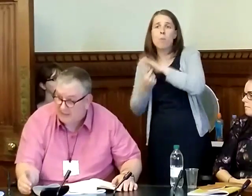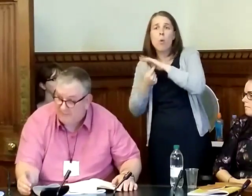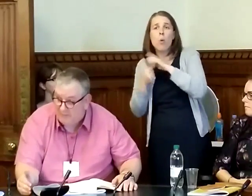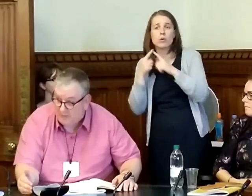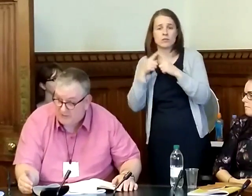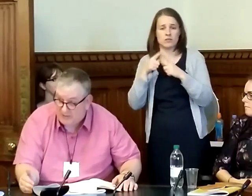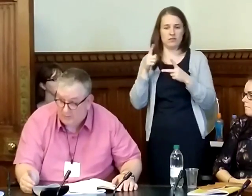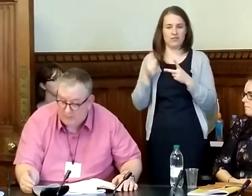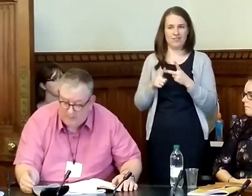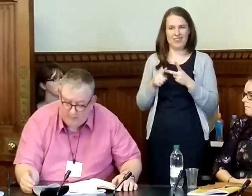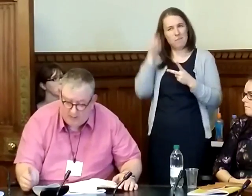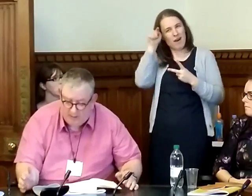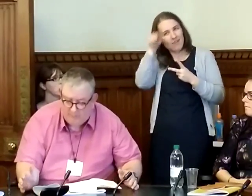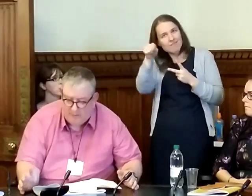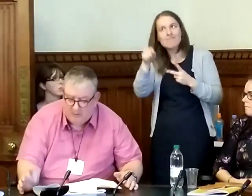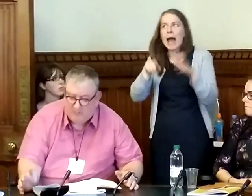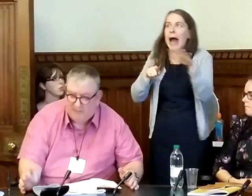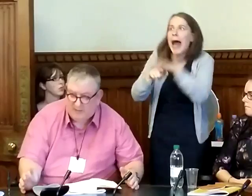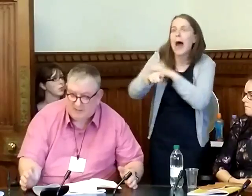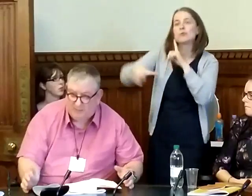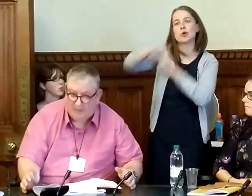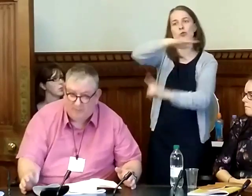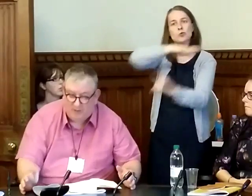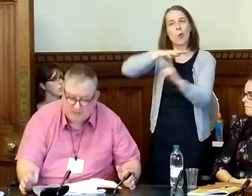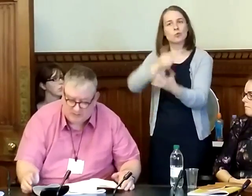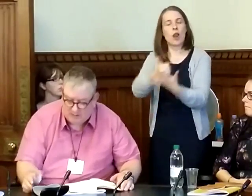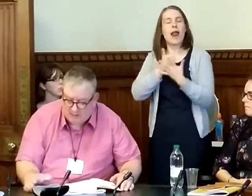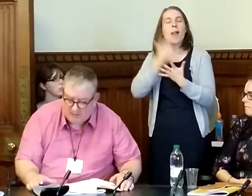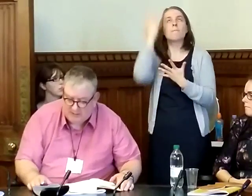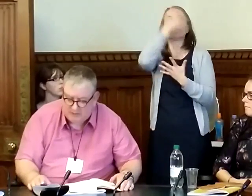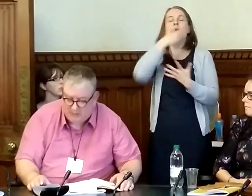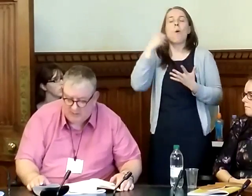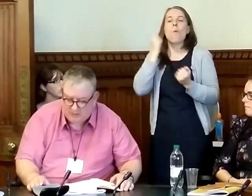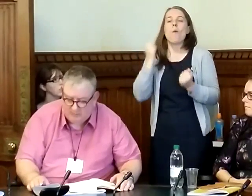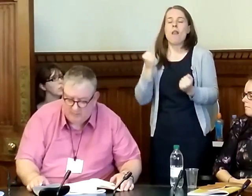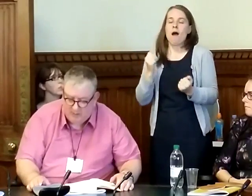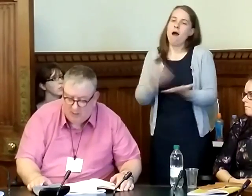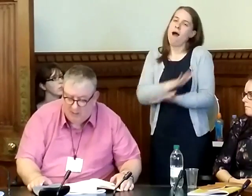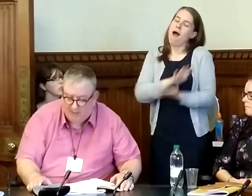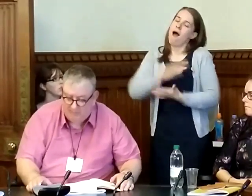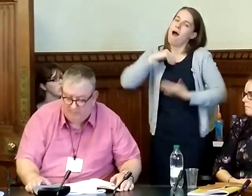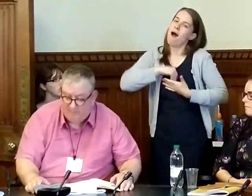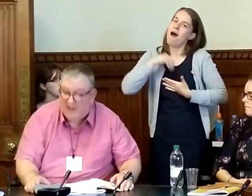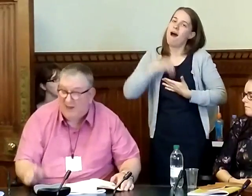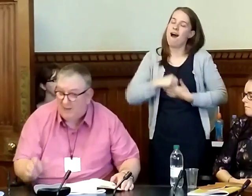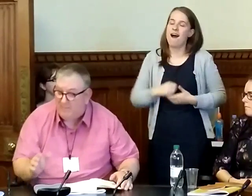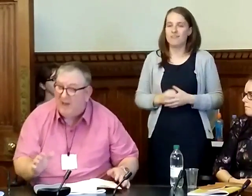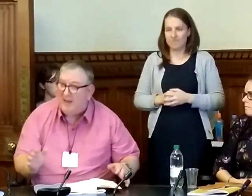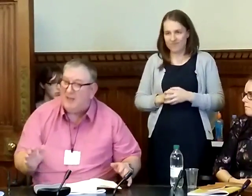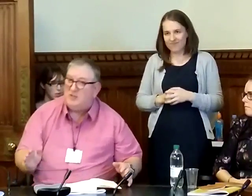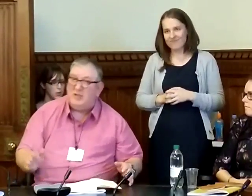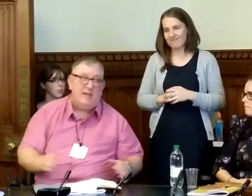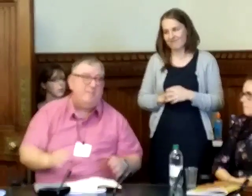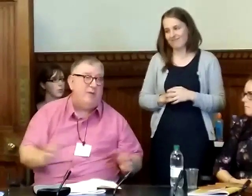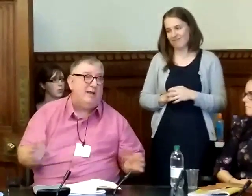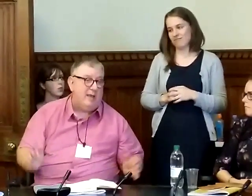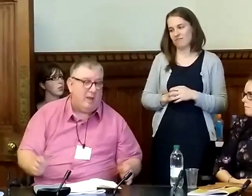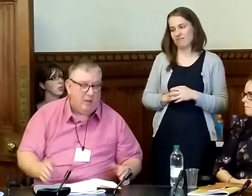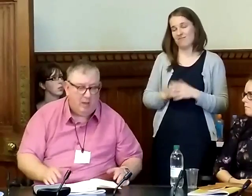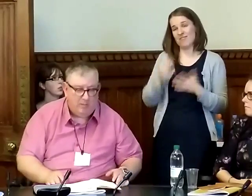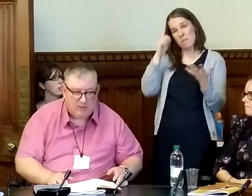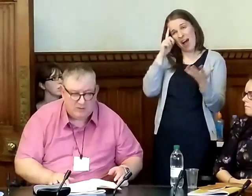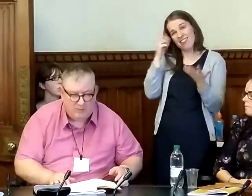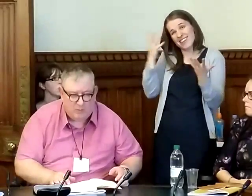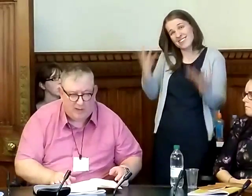roses to satisfy my soul. I really do believe this is a bread and roses situation, and barely actually getting